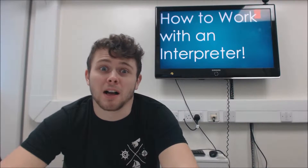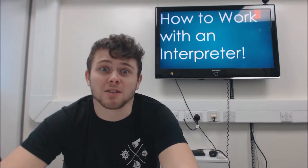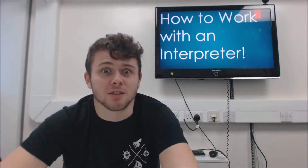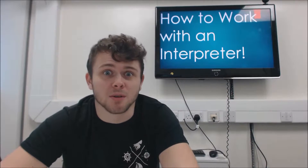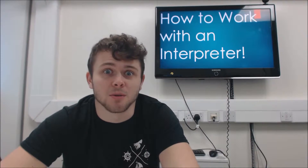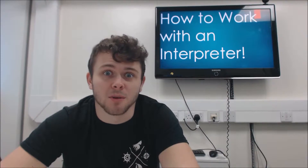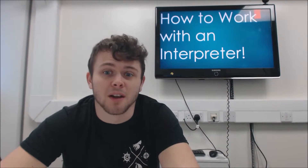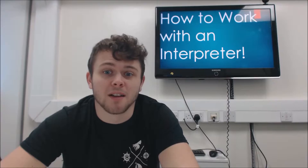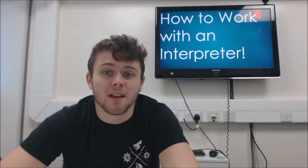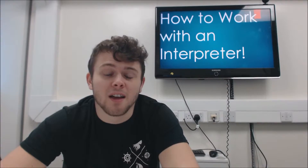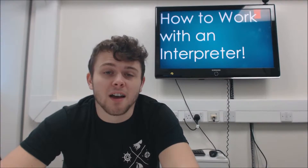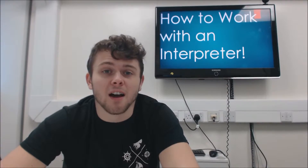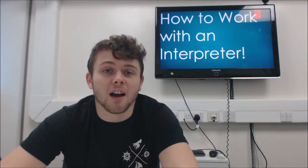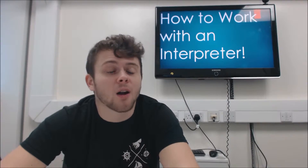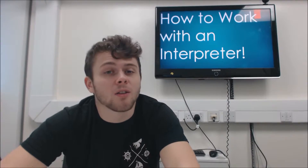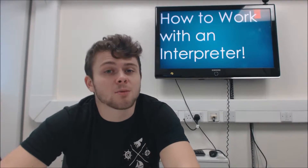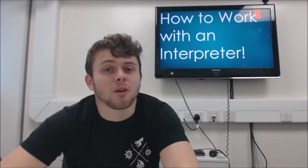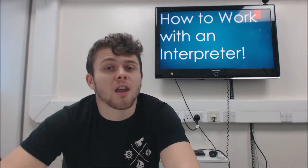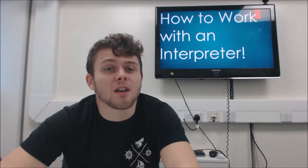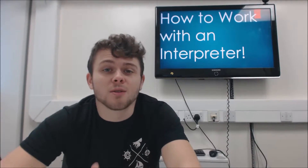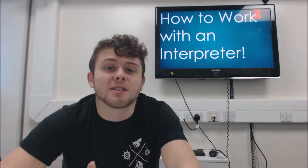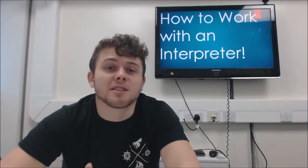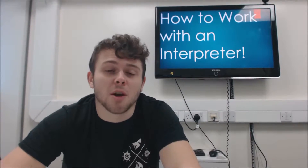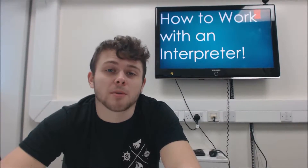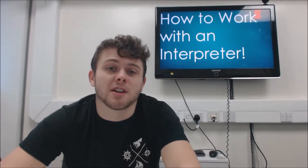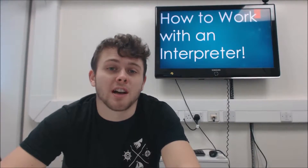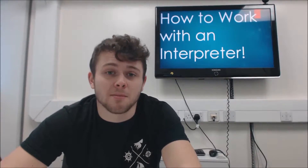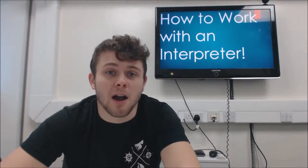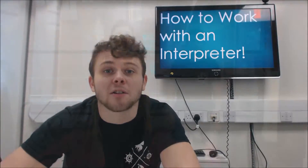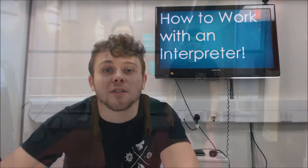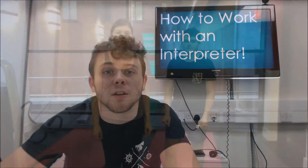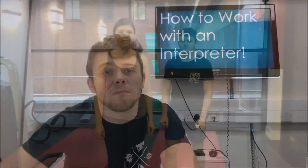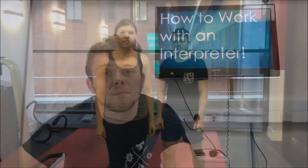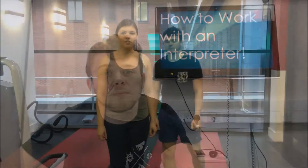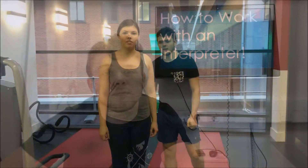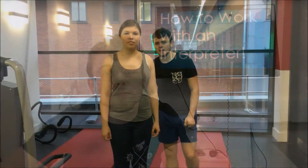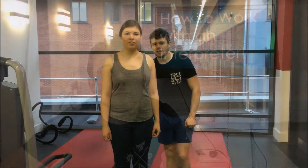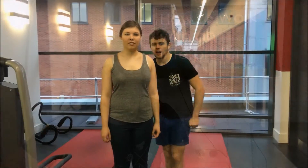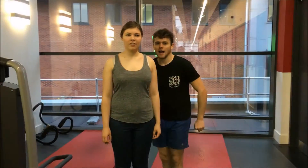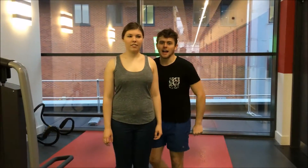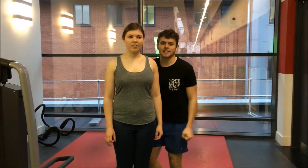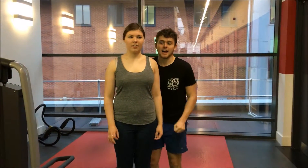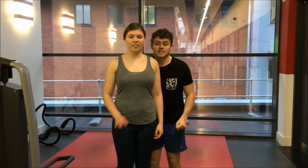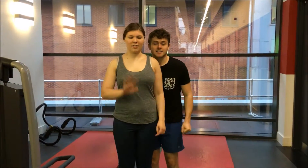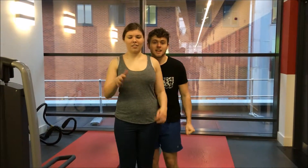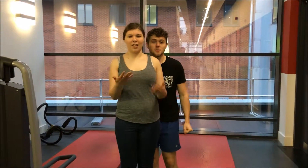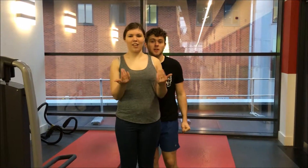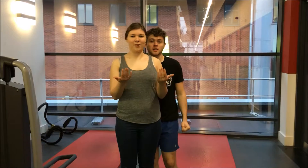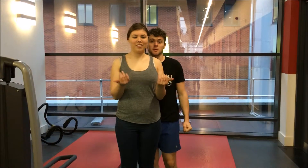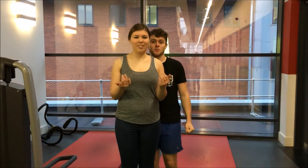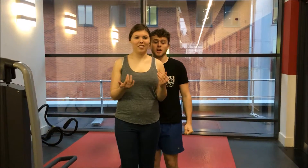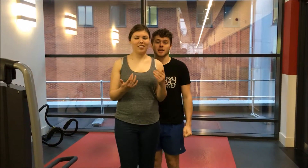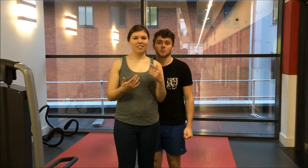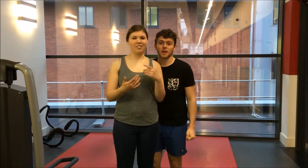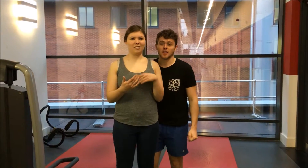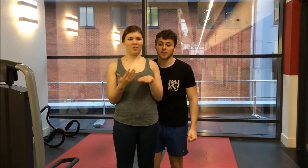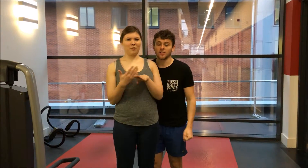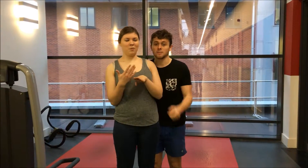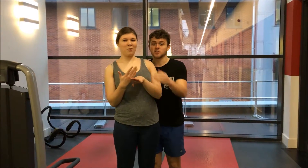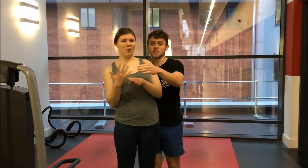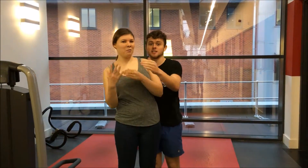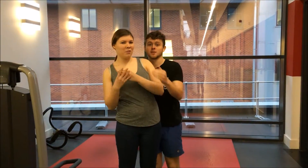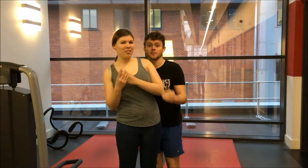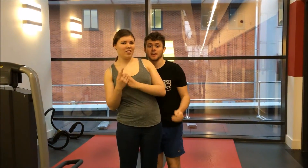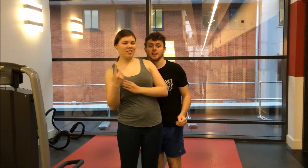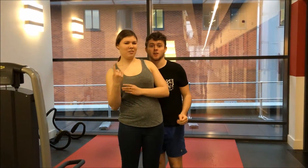how many people actually do it. I call this one using the interpreter as a microphone. Hey guys, today we're going to be working with